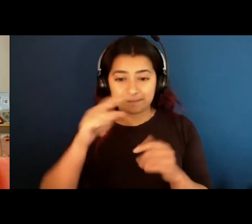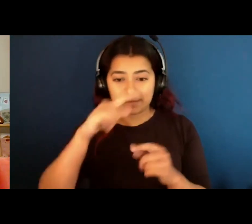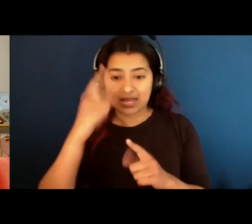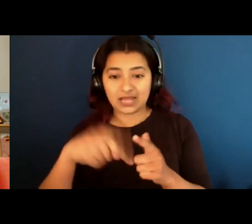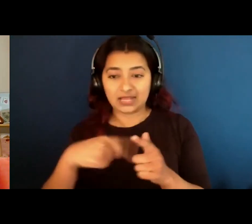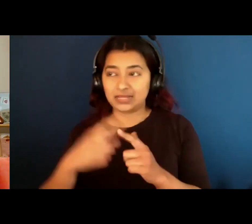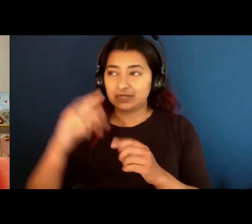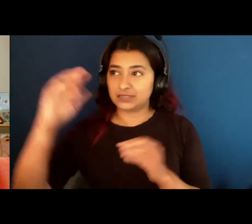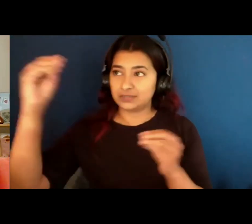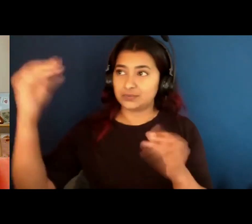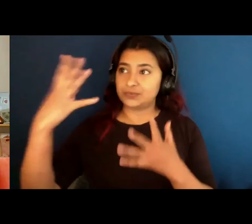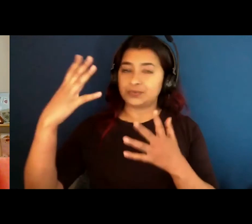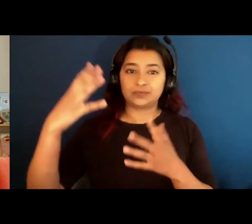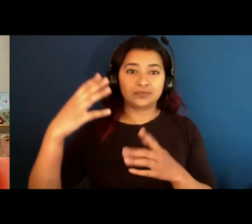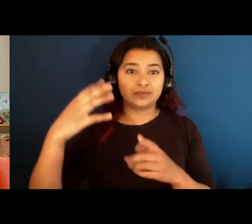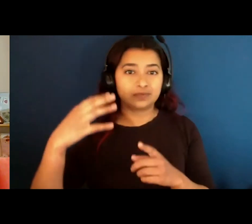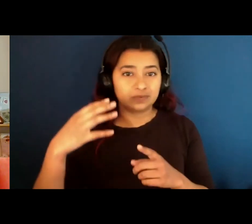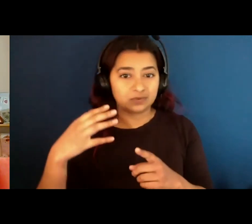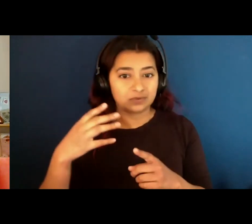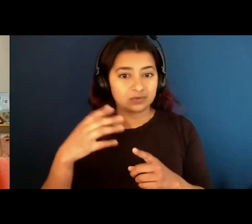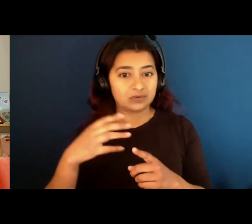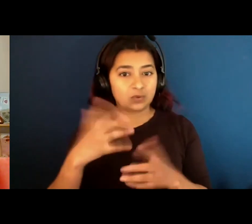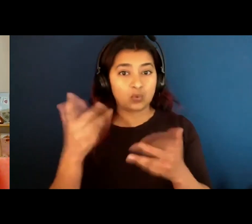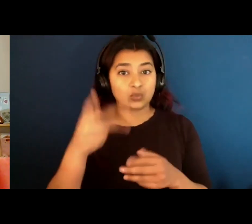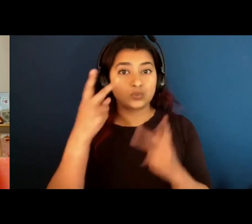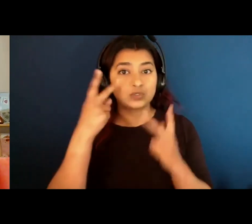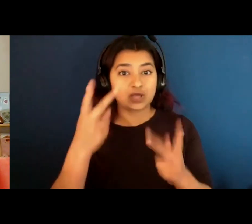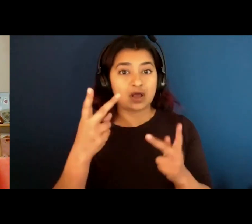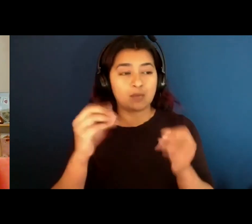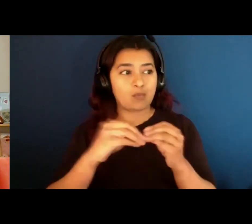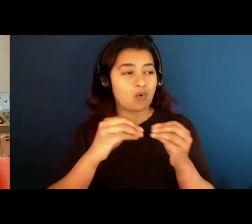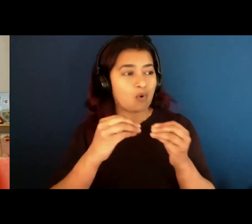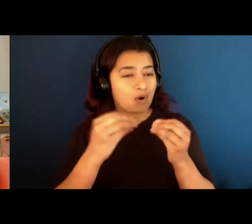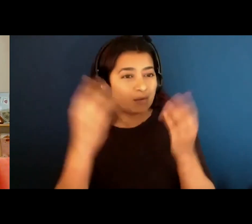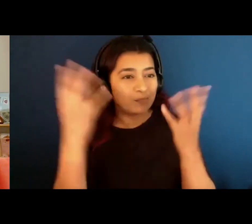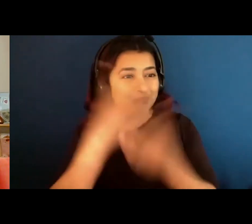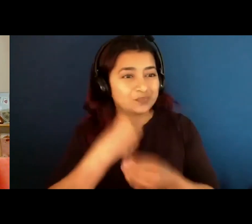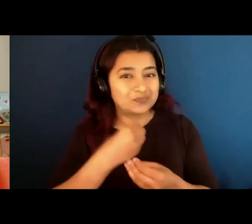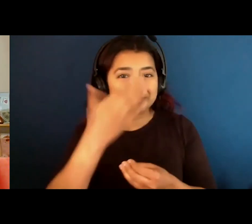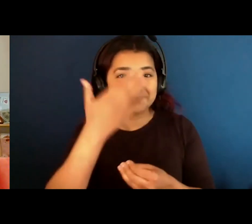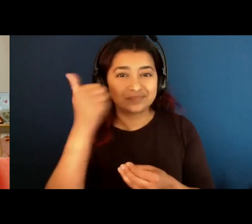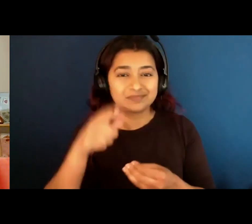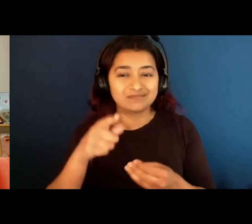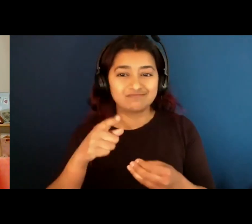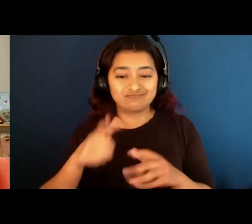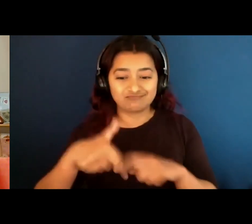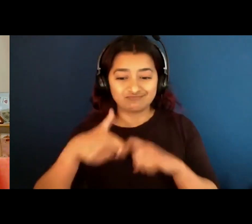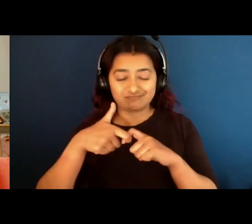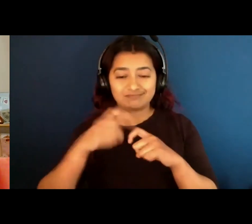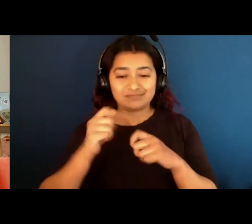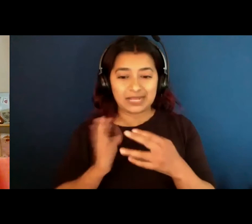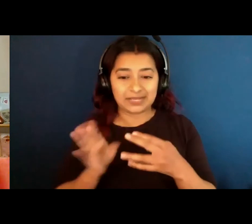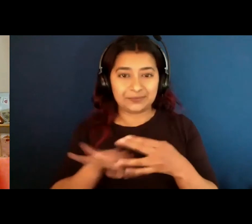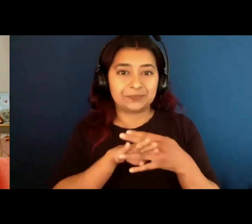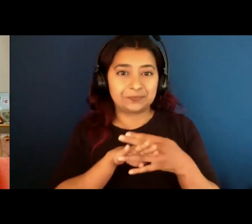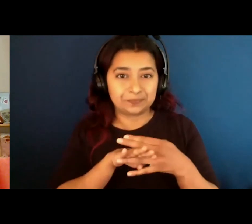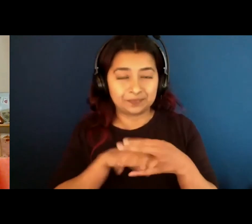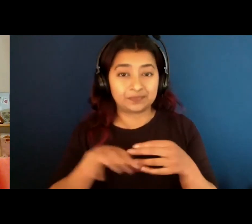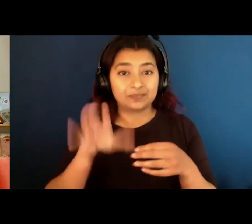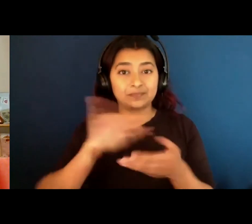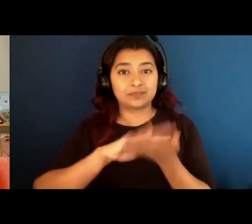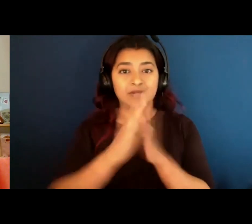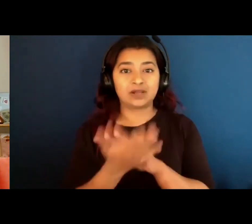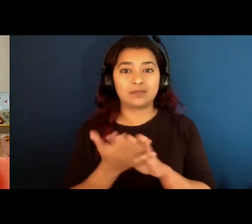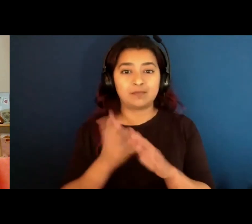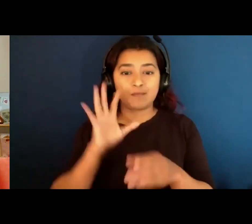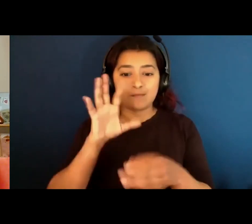on, and somehow what you are seeing is more beautiful because of the interruption, because the interruption becomes part of the